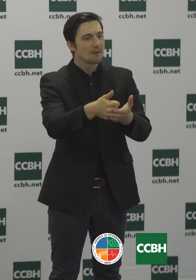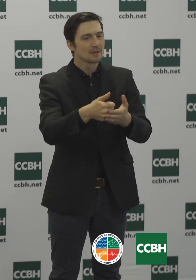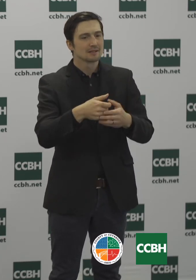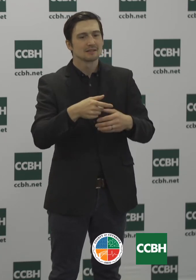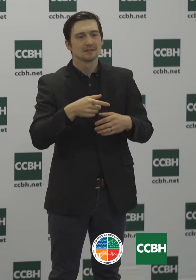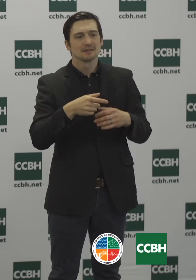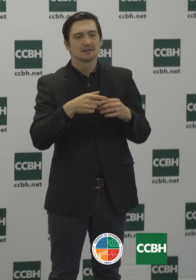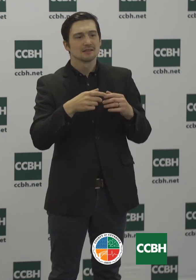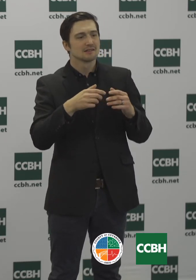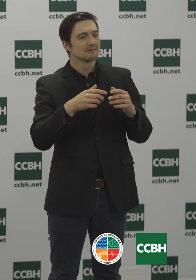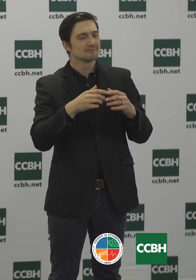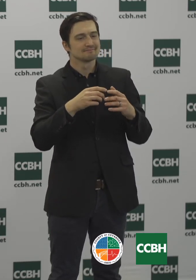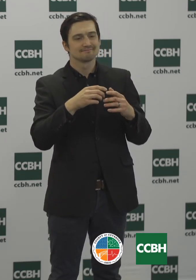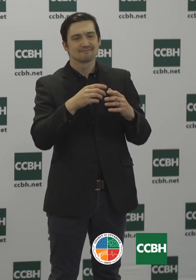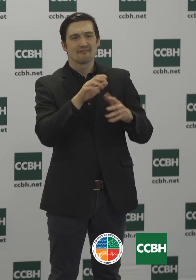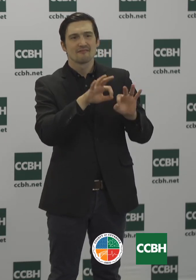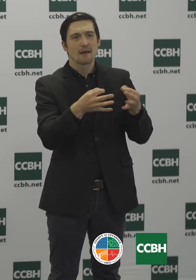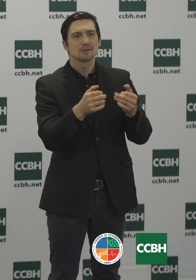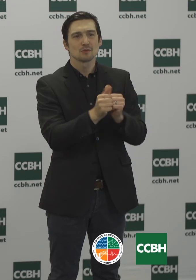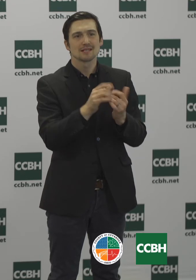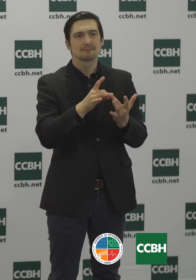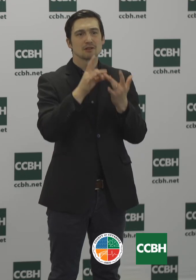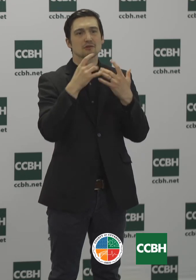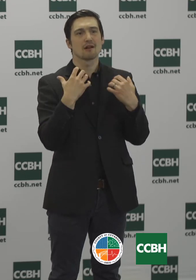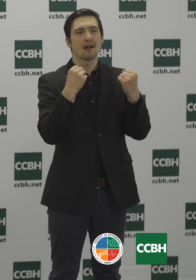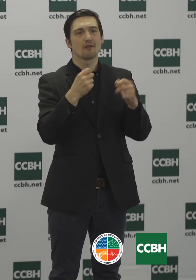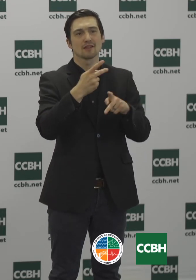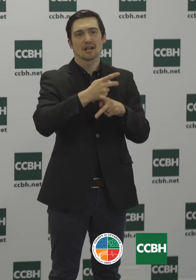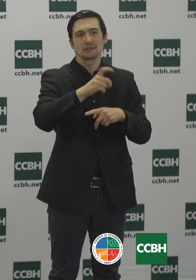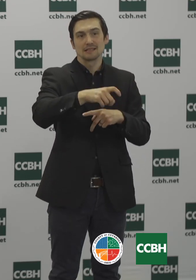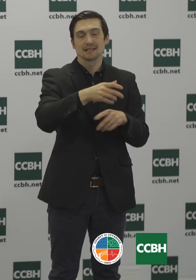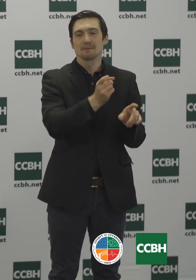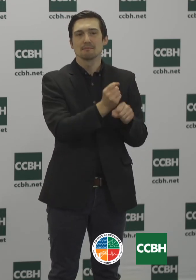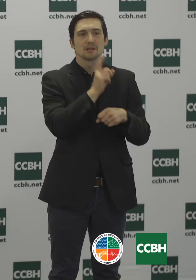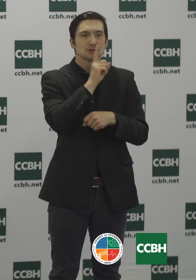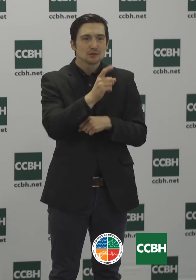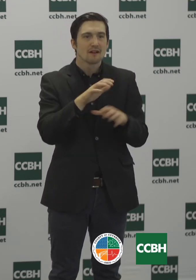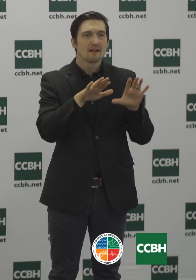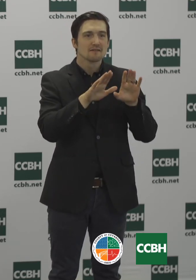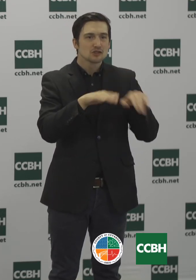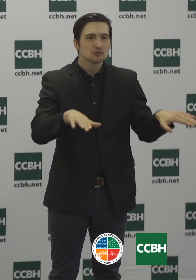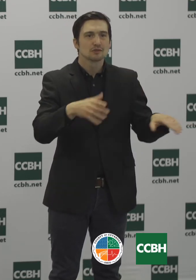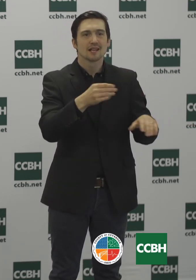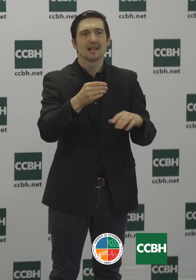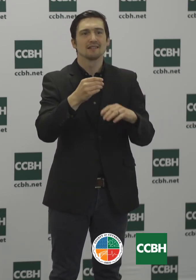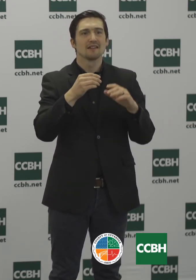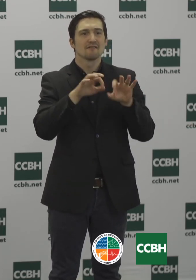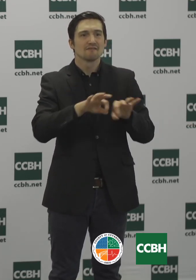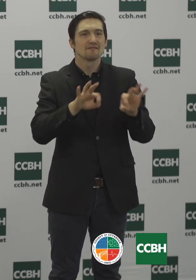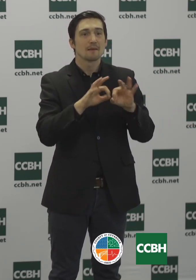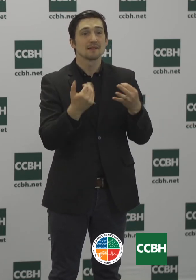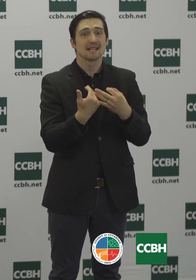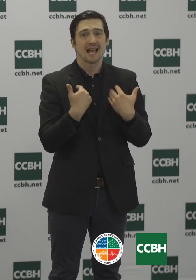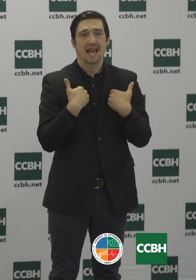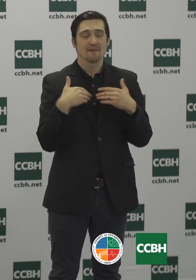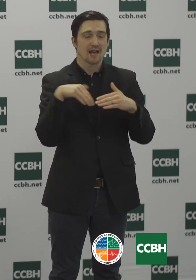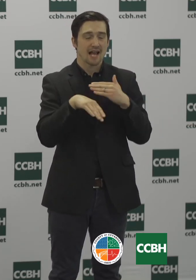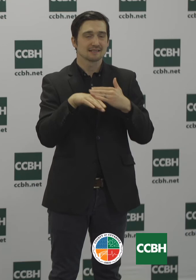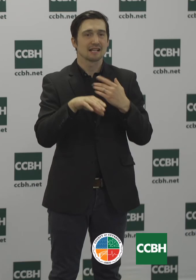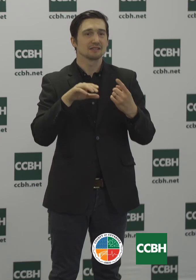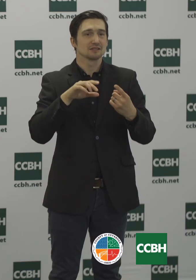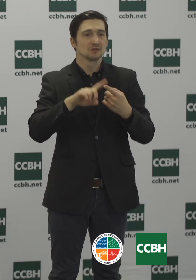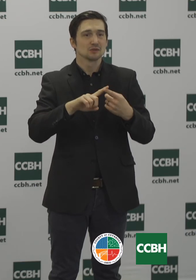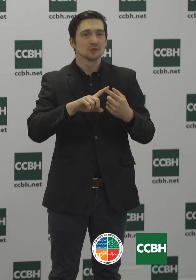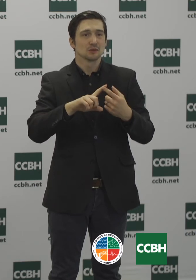health care needs, and making sure children and families have access to affordable vaccination, just as a few